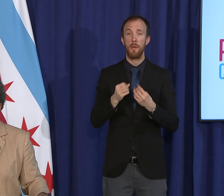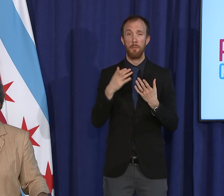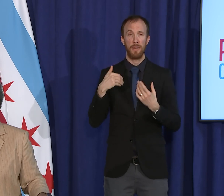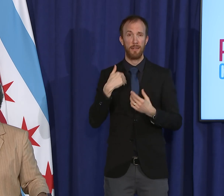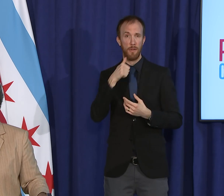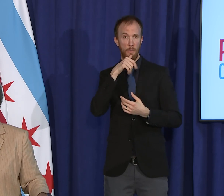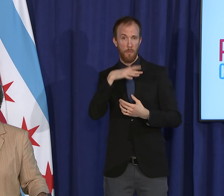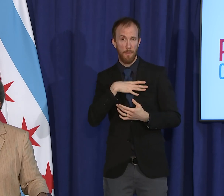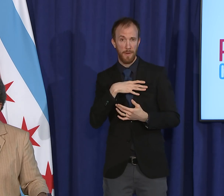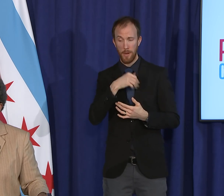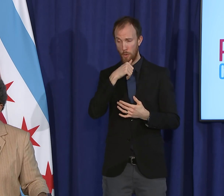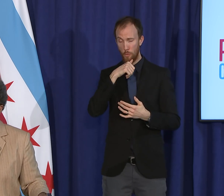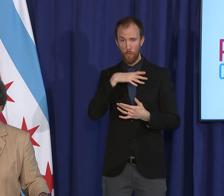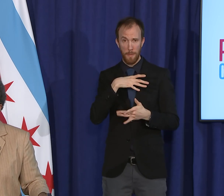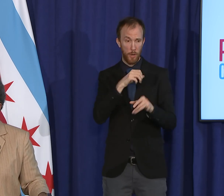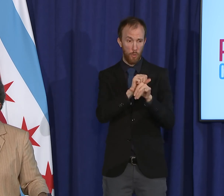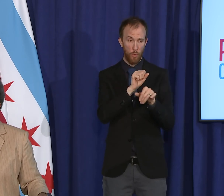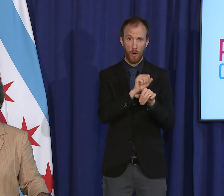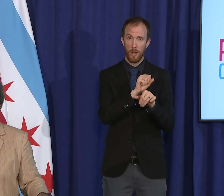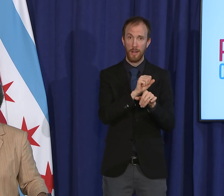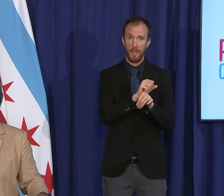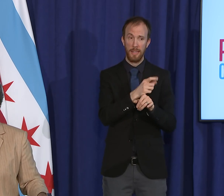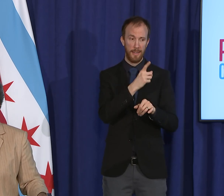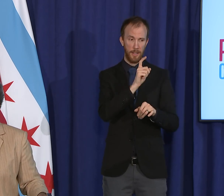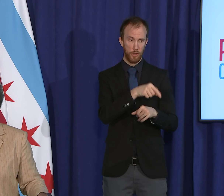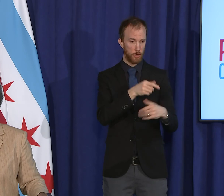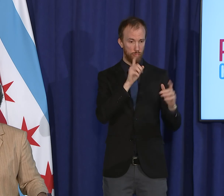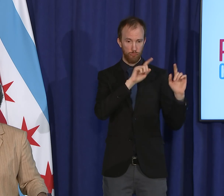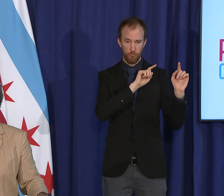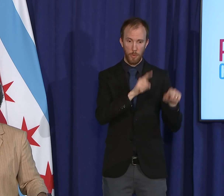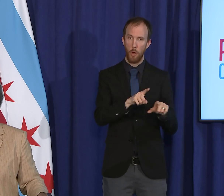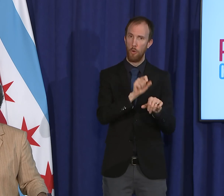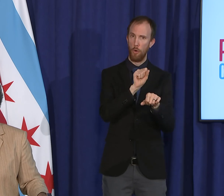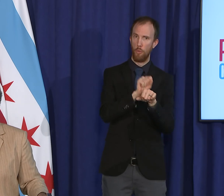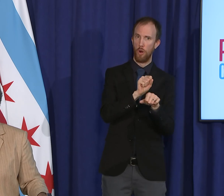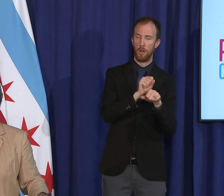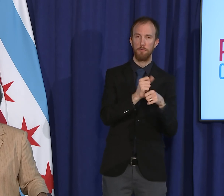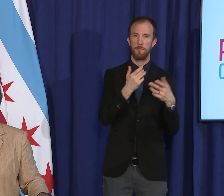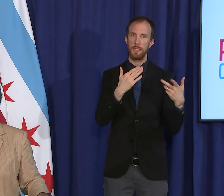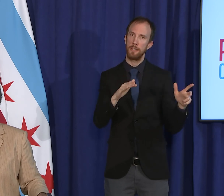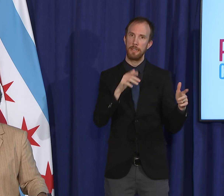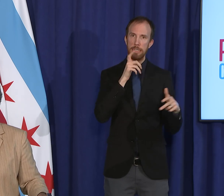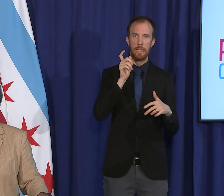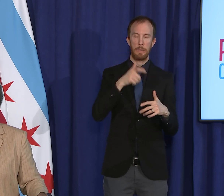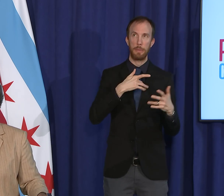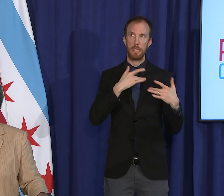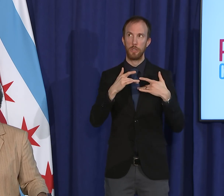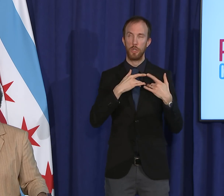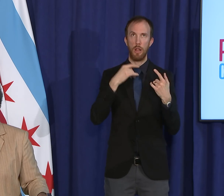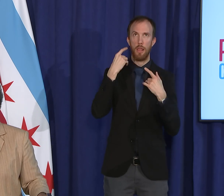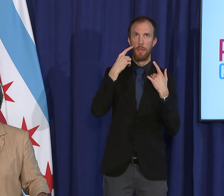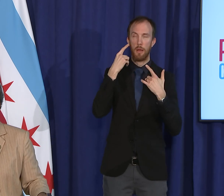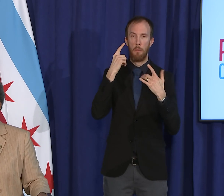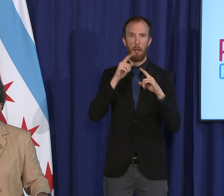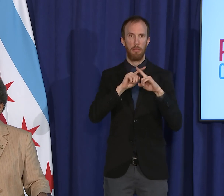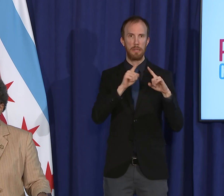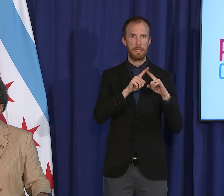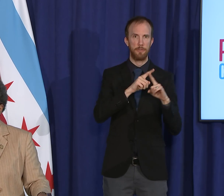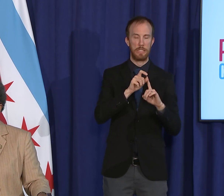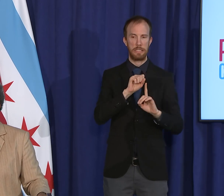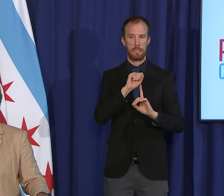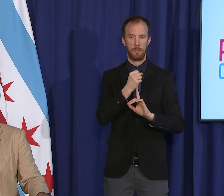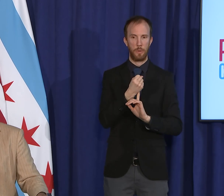the workplace should just be able to go and do their job and not have to worry about being put into the kind